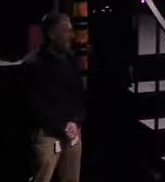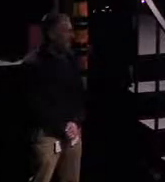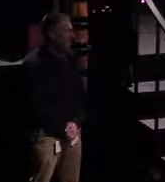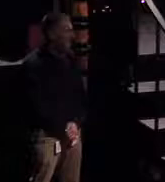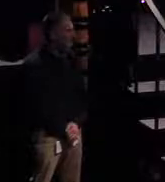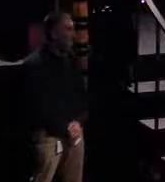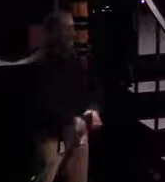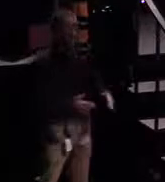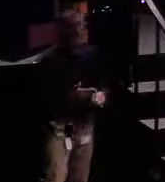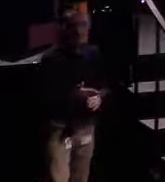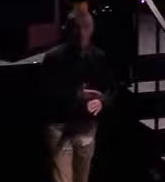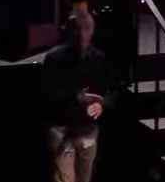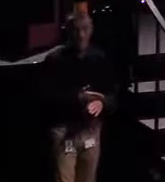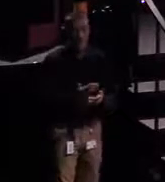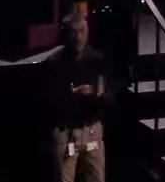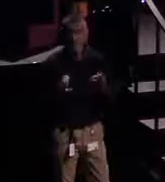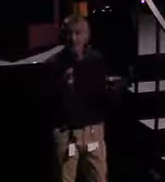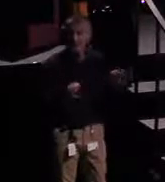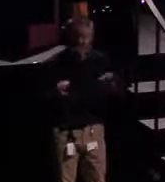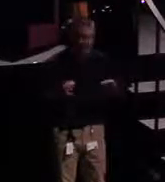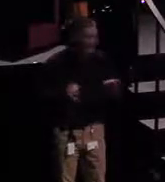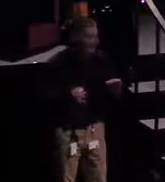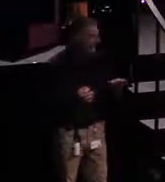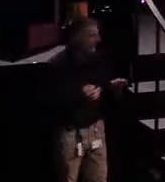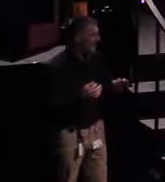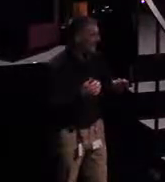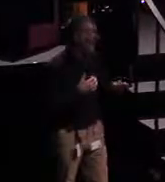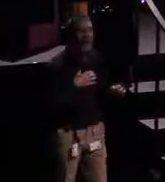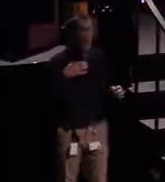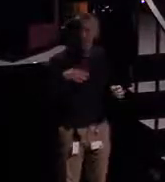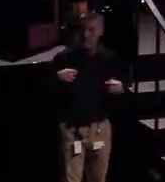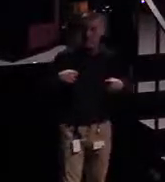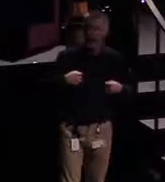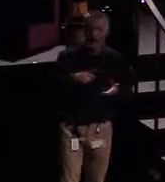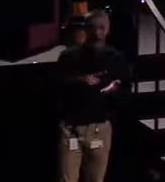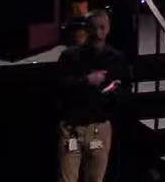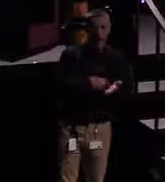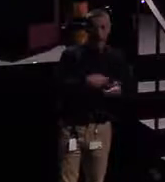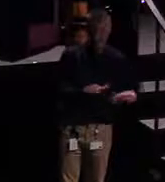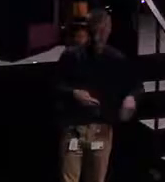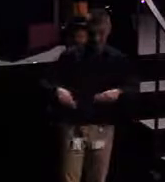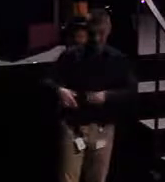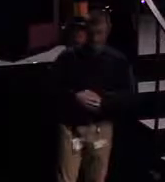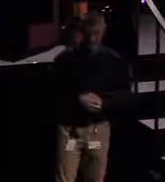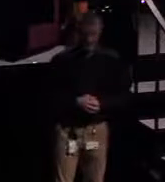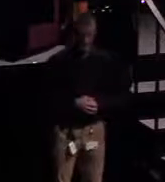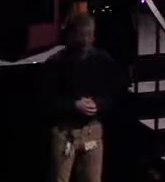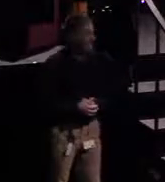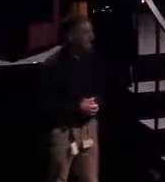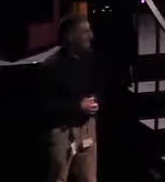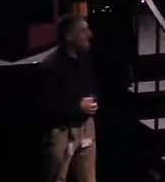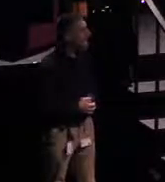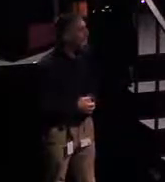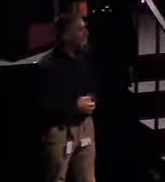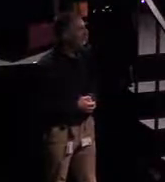So before we take any questions, I'm going to do my lemon curd dance. All right, yeah, excellent, good. So just to say, so